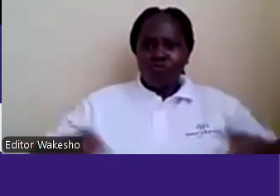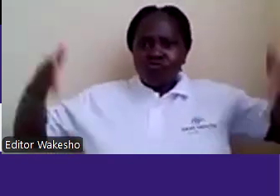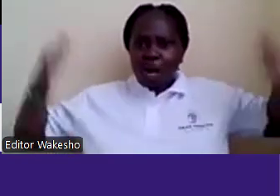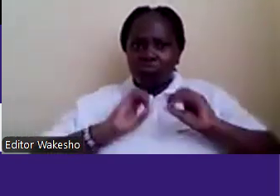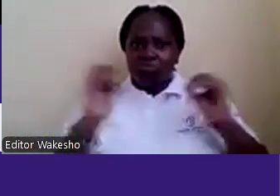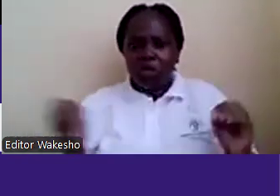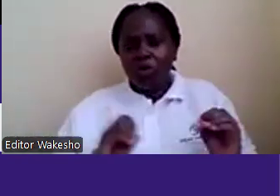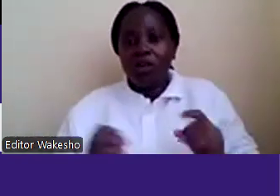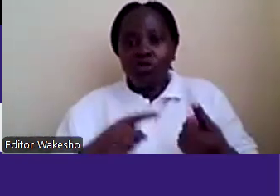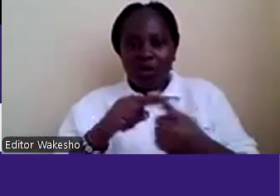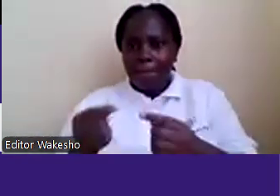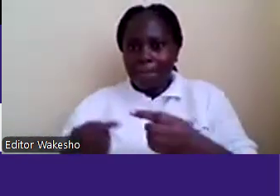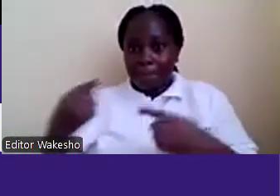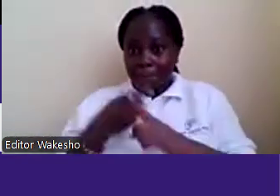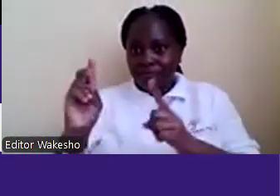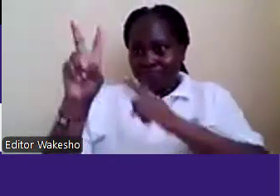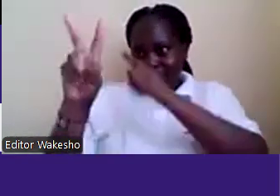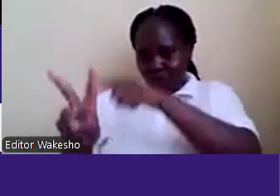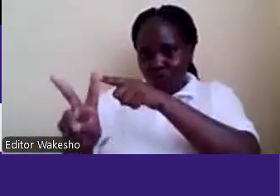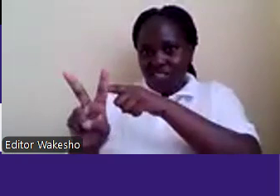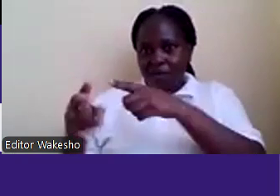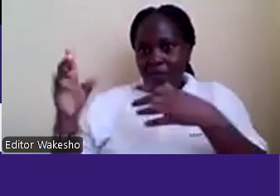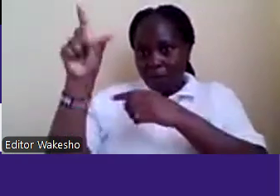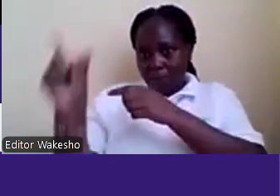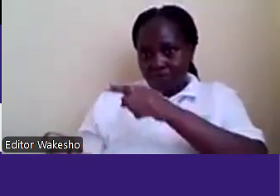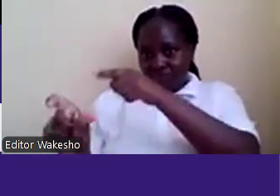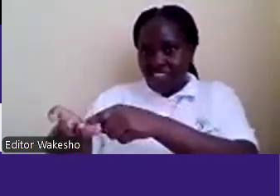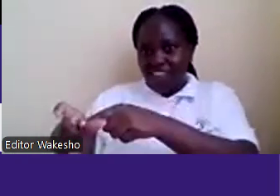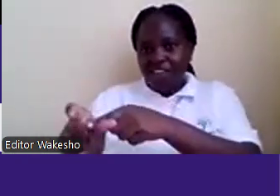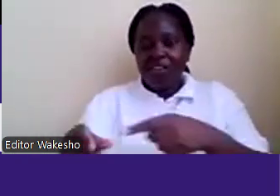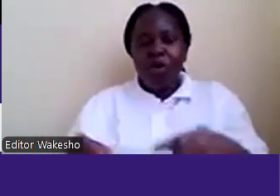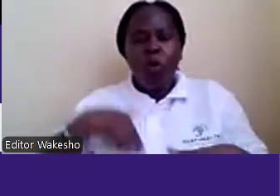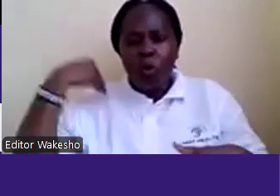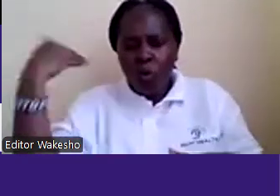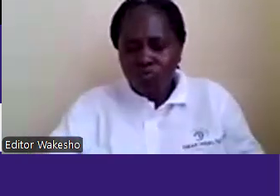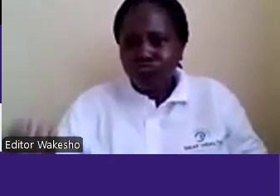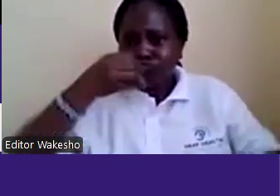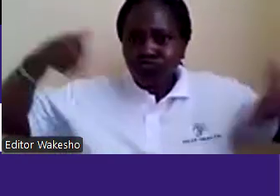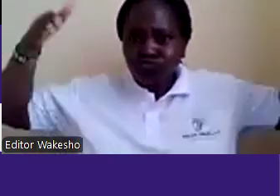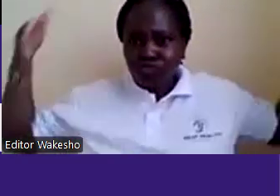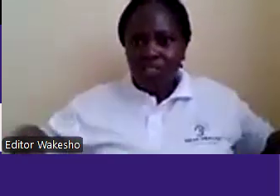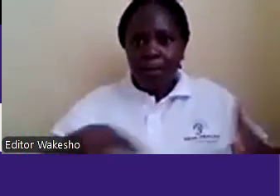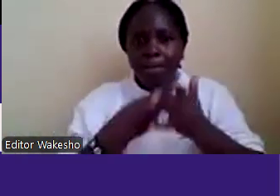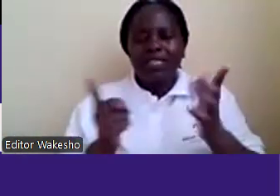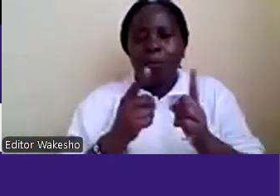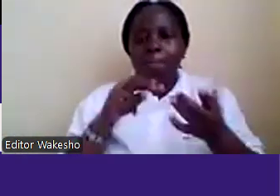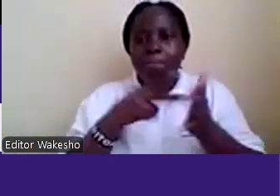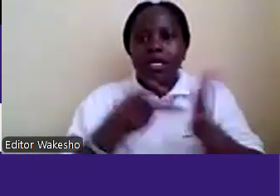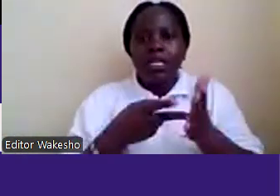of us. So by you trying to avoid these risk factors, they can help a lot,